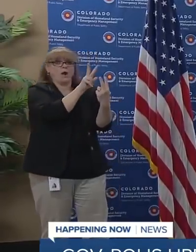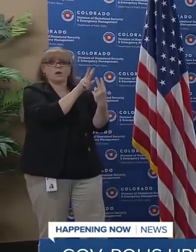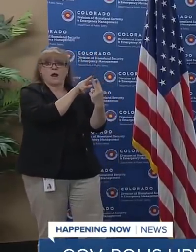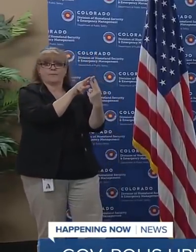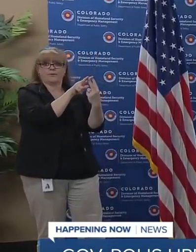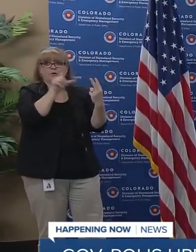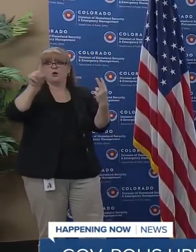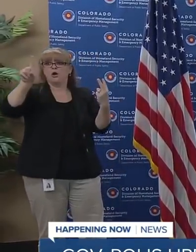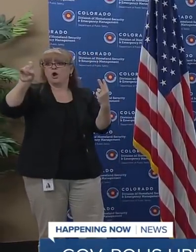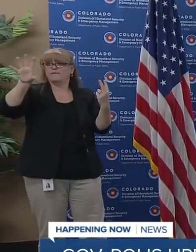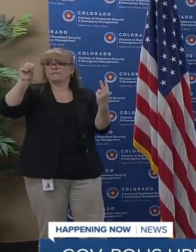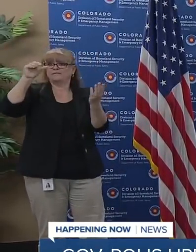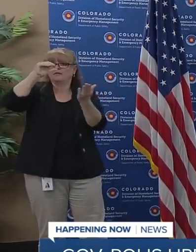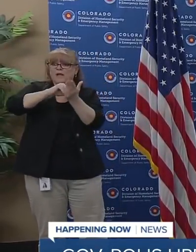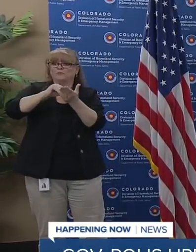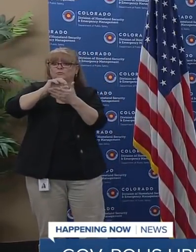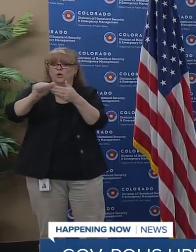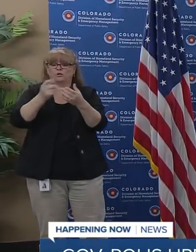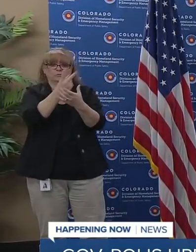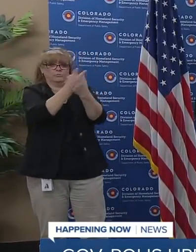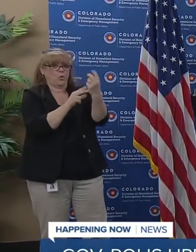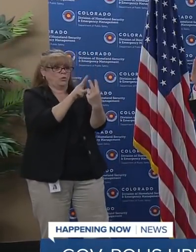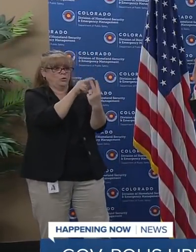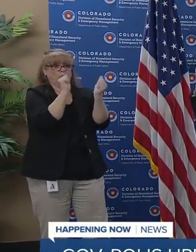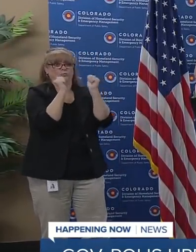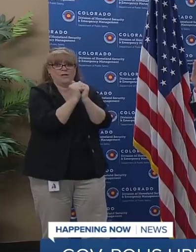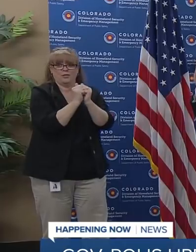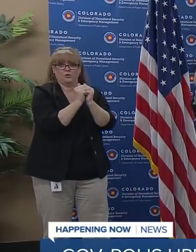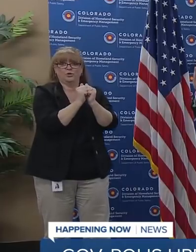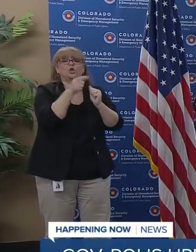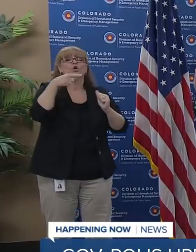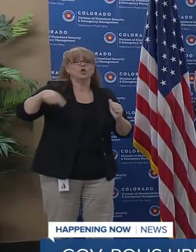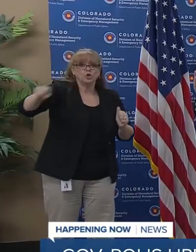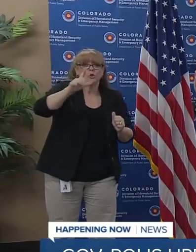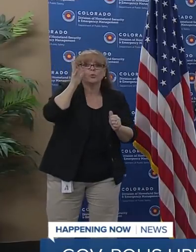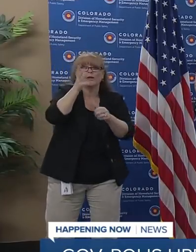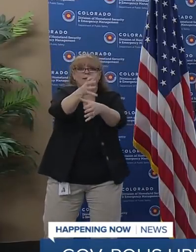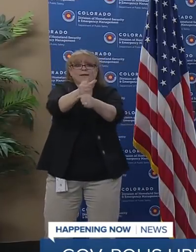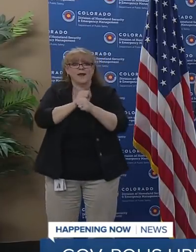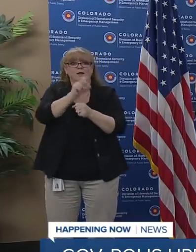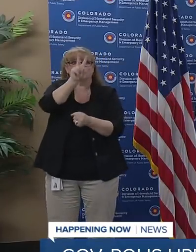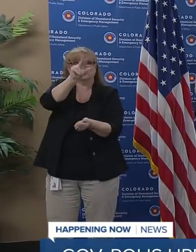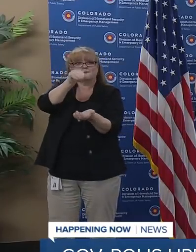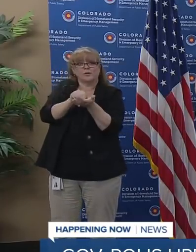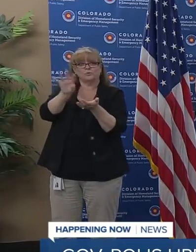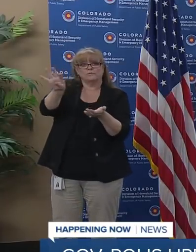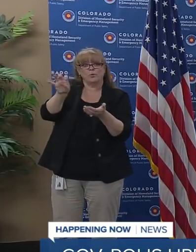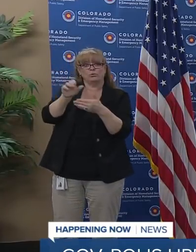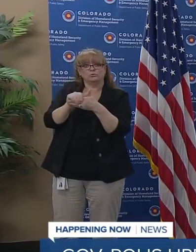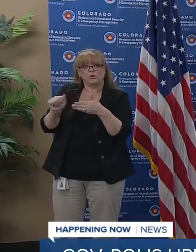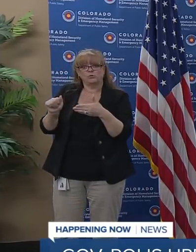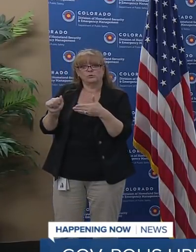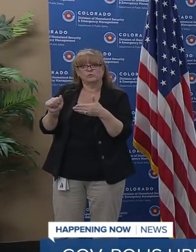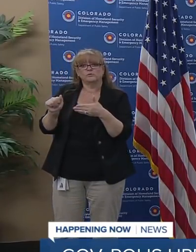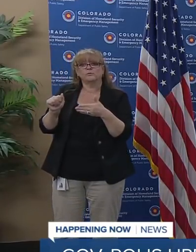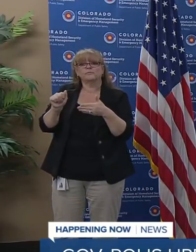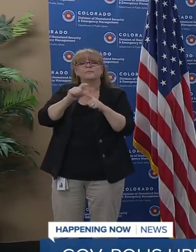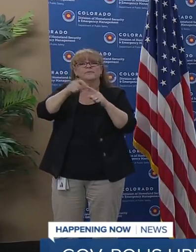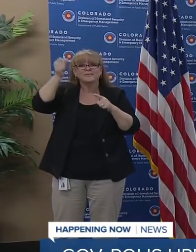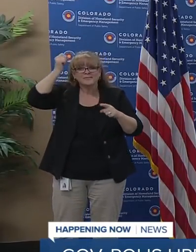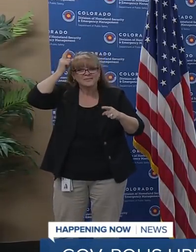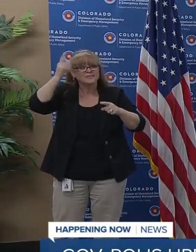you get $2,400. You'll get that if you have up to $150,000 in income. And you